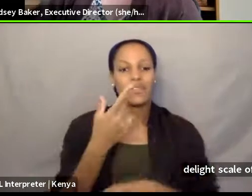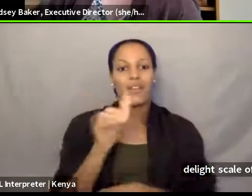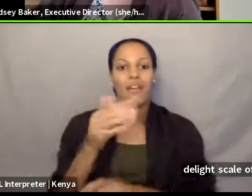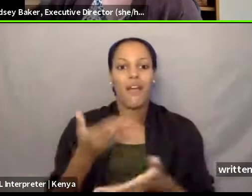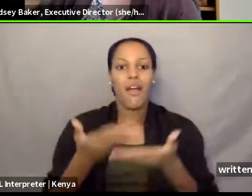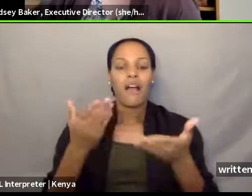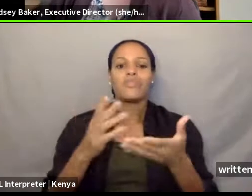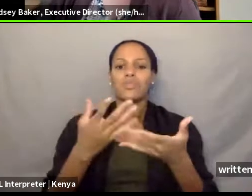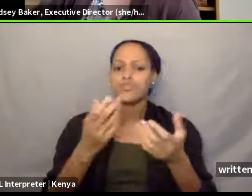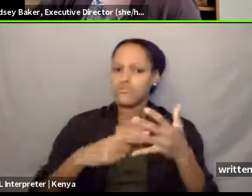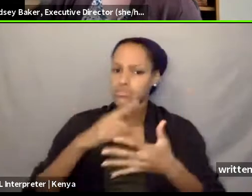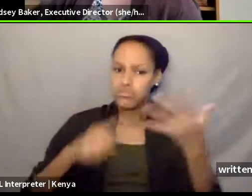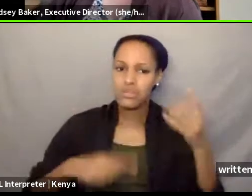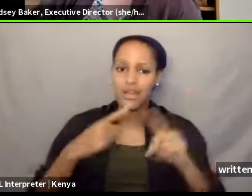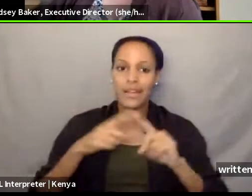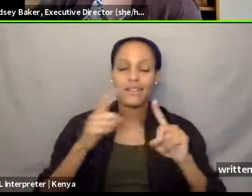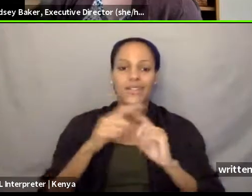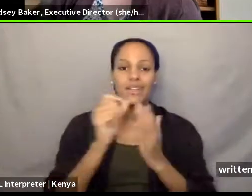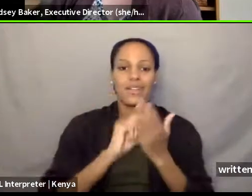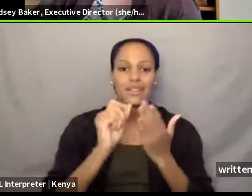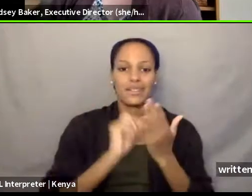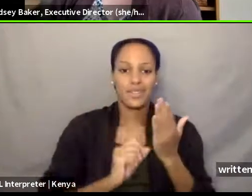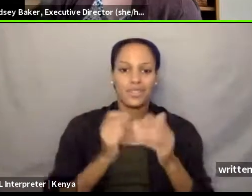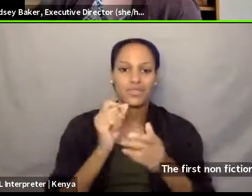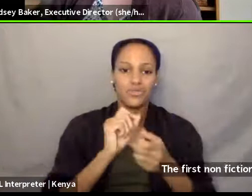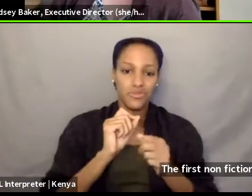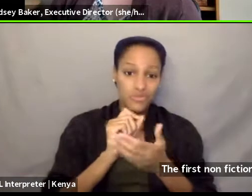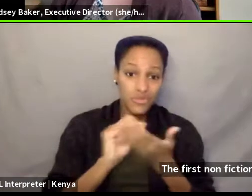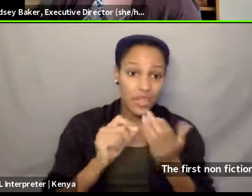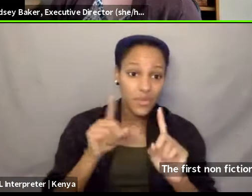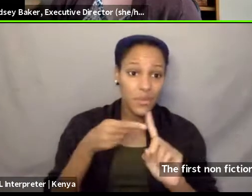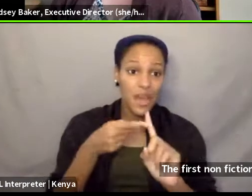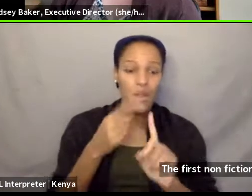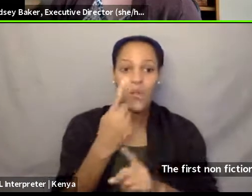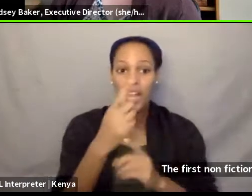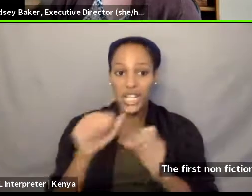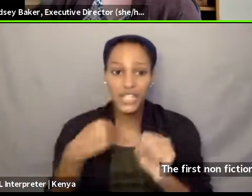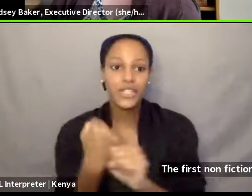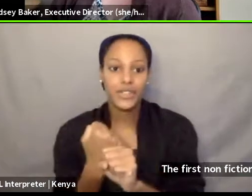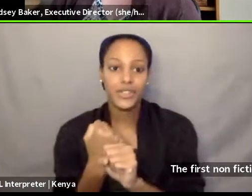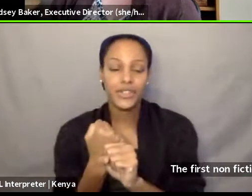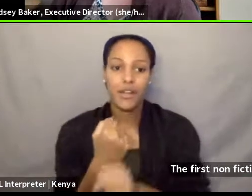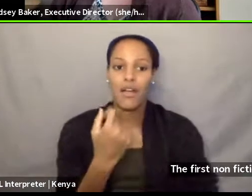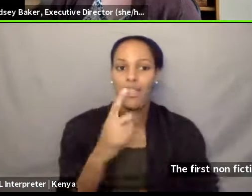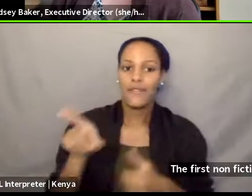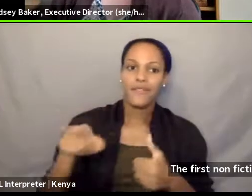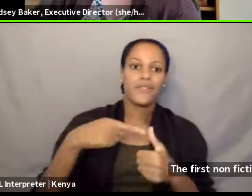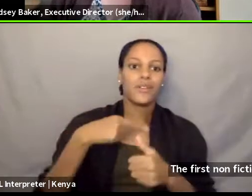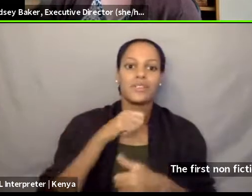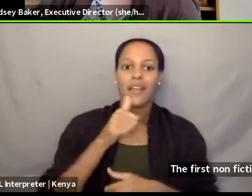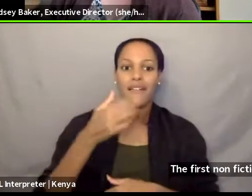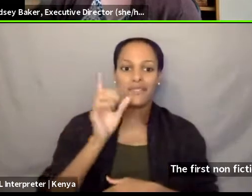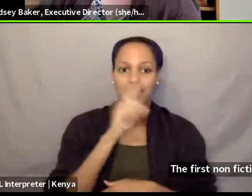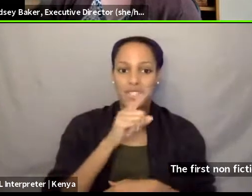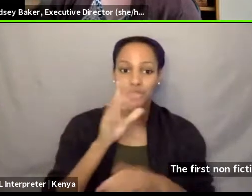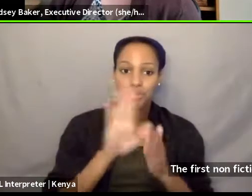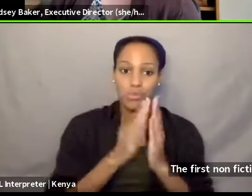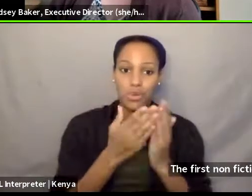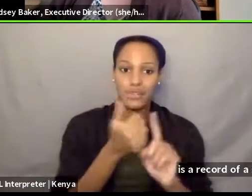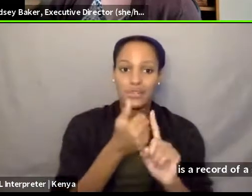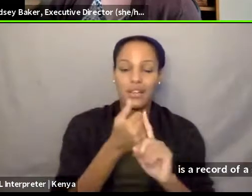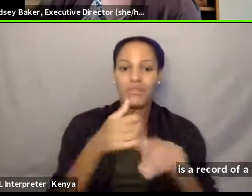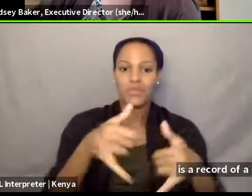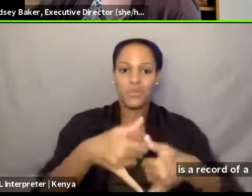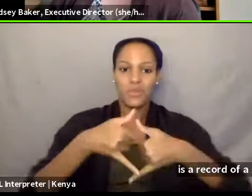The first nonfiction book from the award-winning poet is a record of the small joys we often overlook in our busy lives. Among Gay's